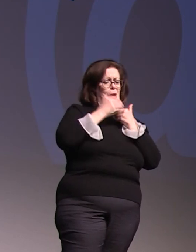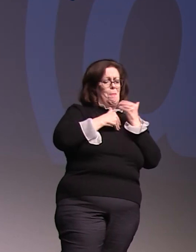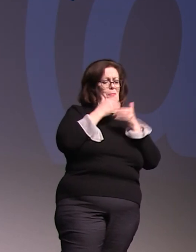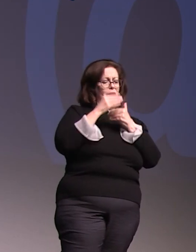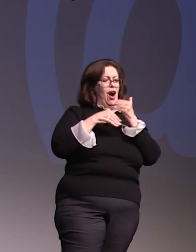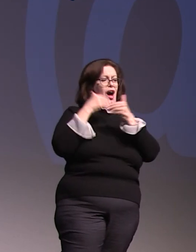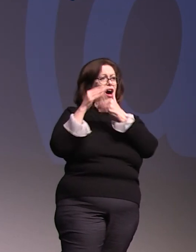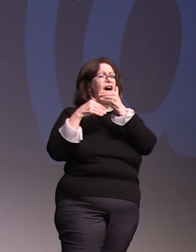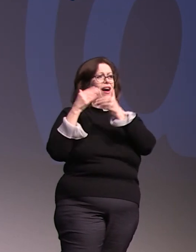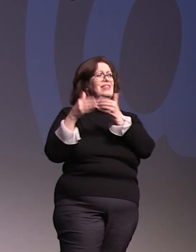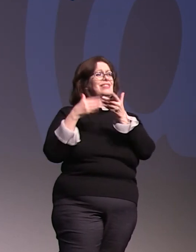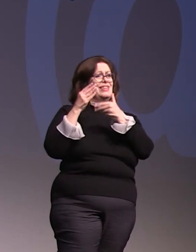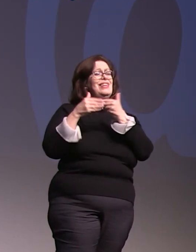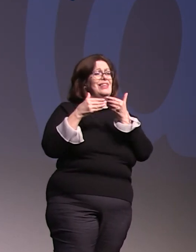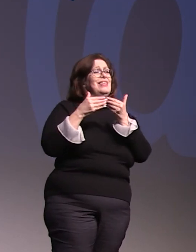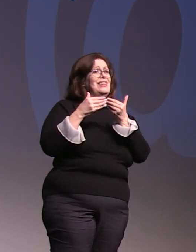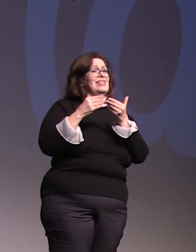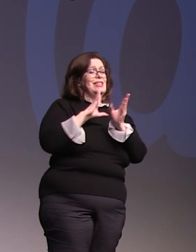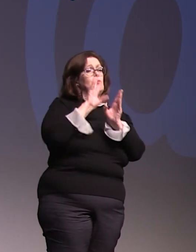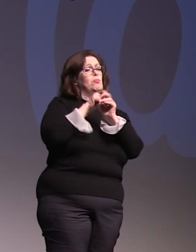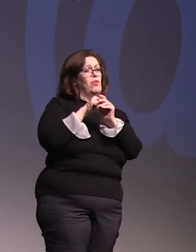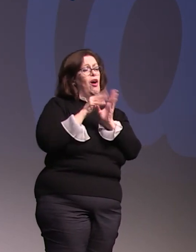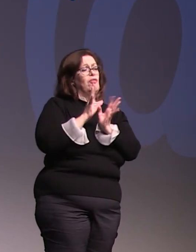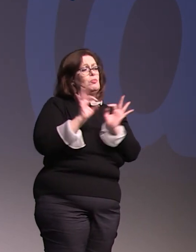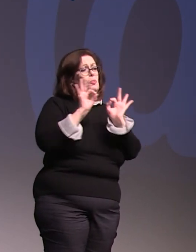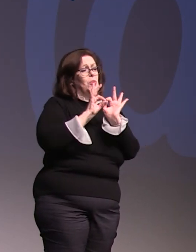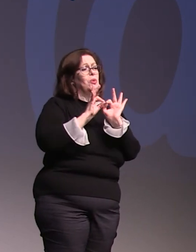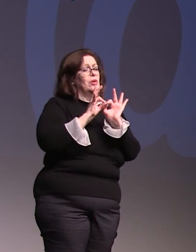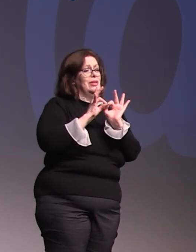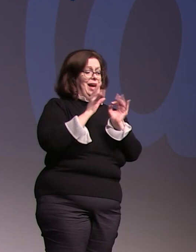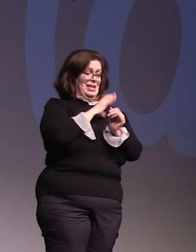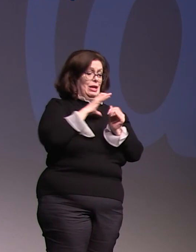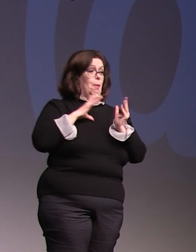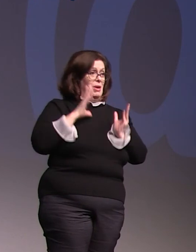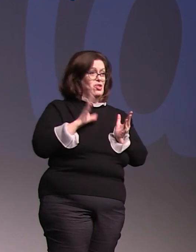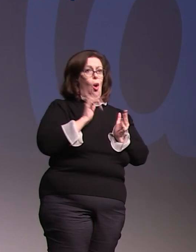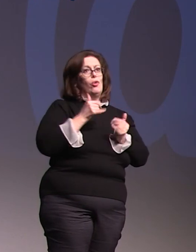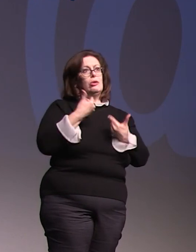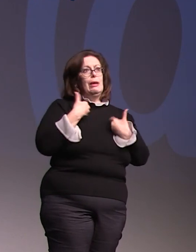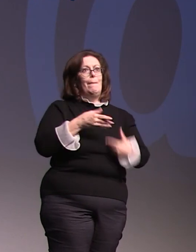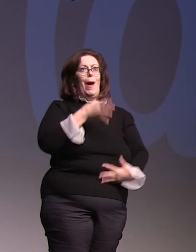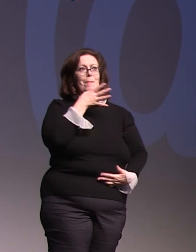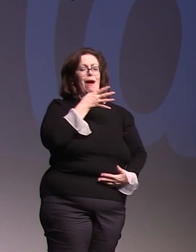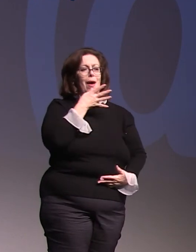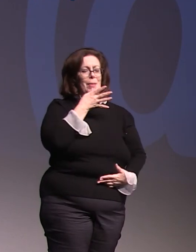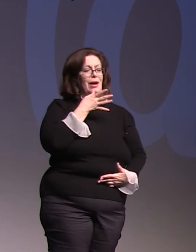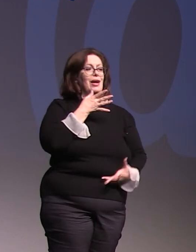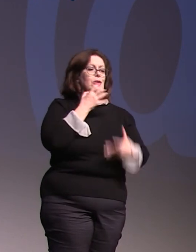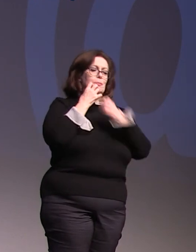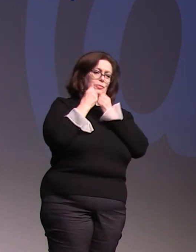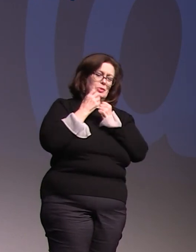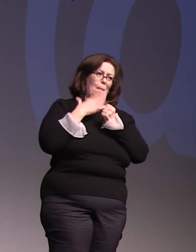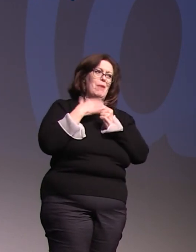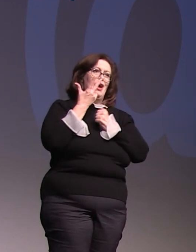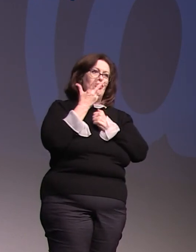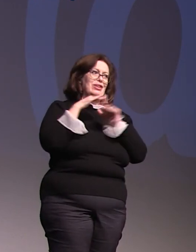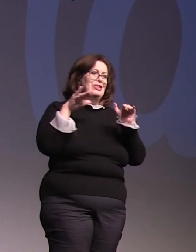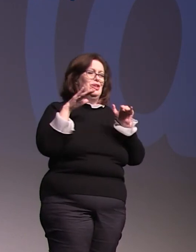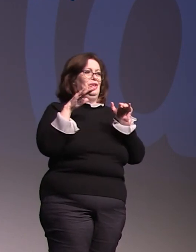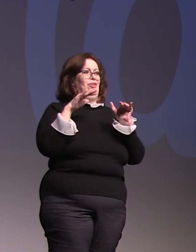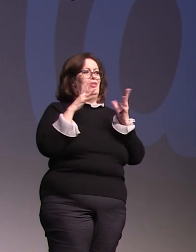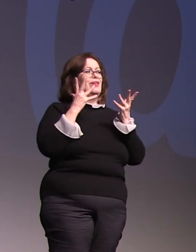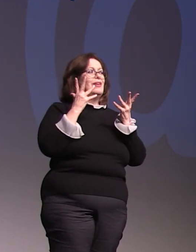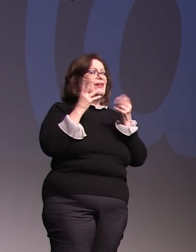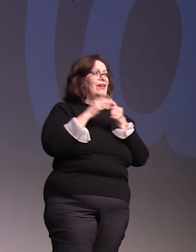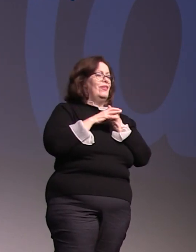very, very grateful for you all contributing tonight, both as a commissioner, but also as a mama who cares deeply about her three kids and sees a million other of them at Kroger